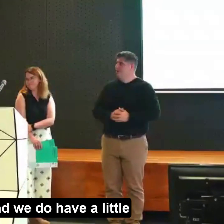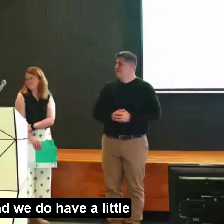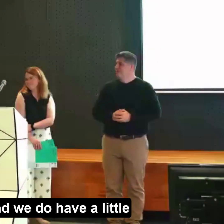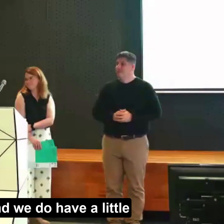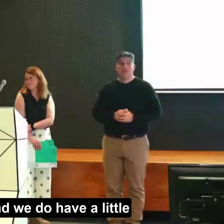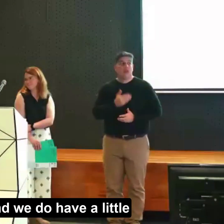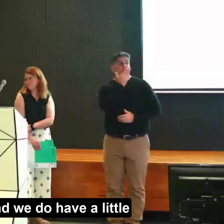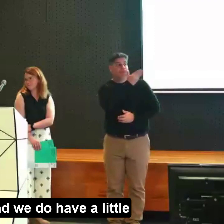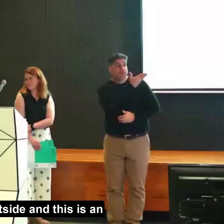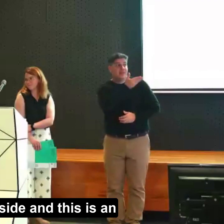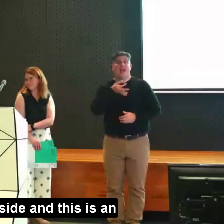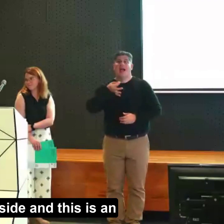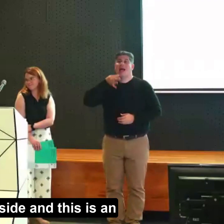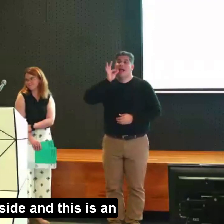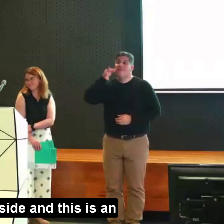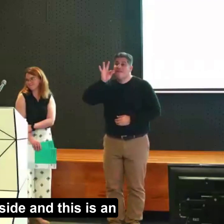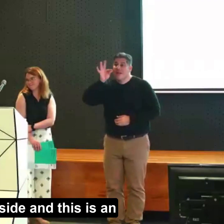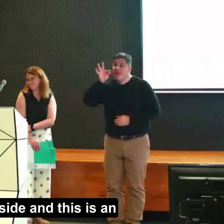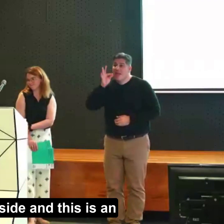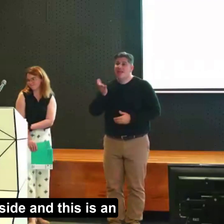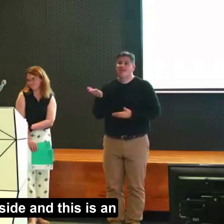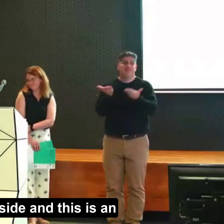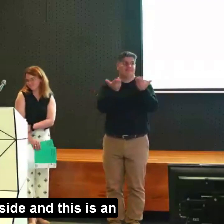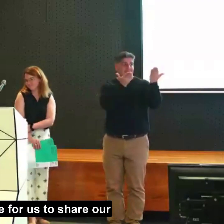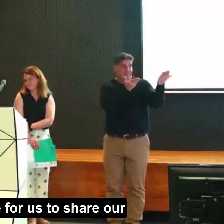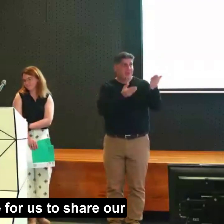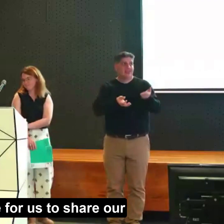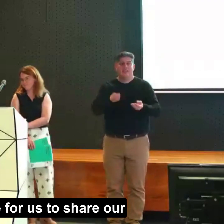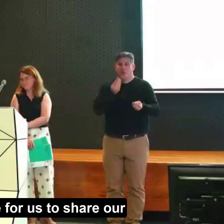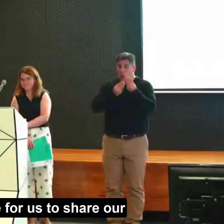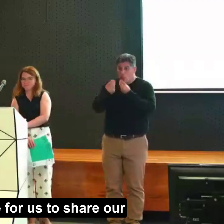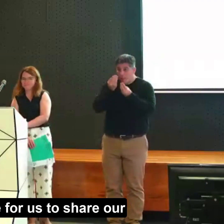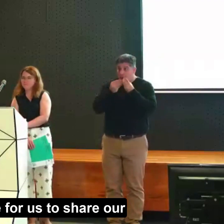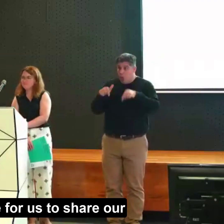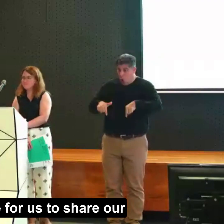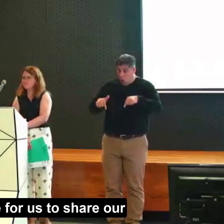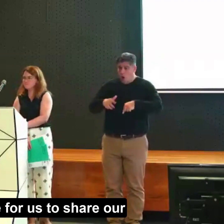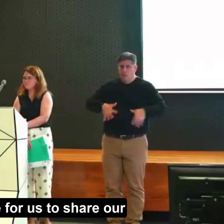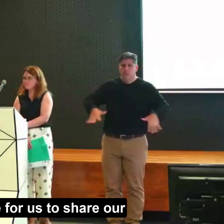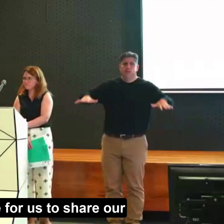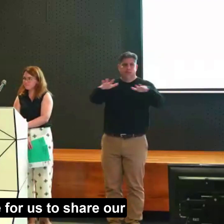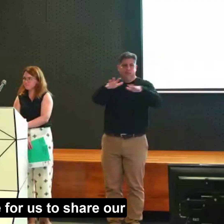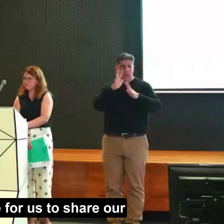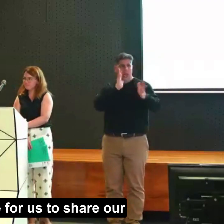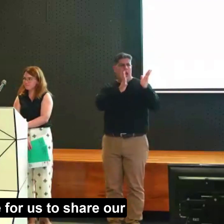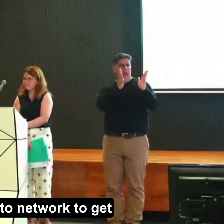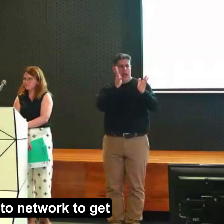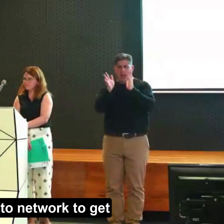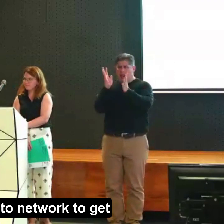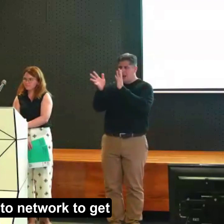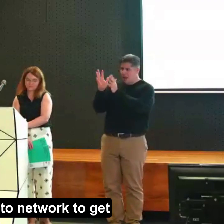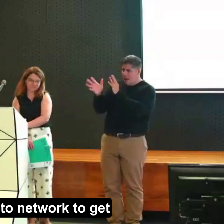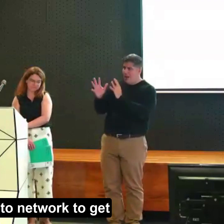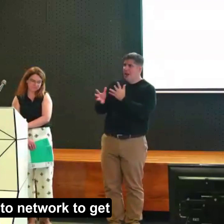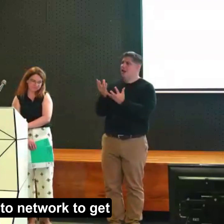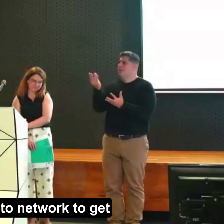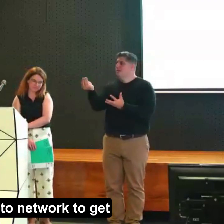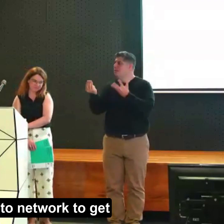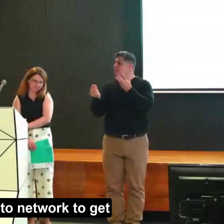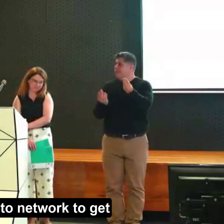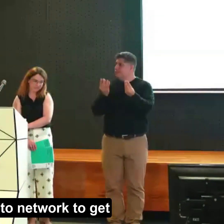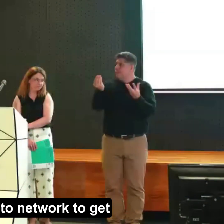everyone. And we do have a little snack outside, and this is an open space for us to share our agendas,